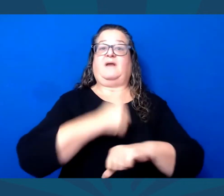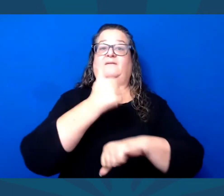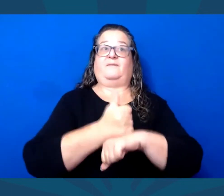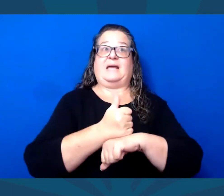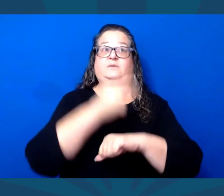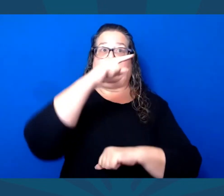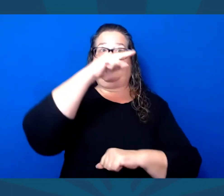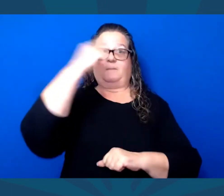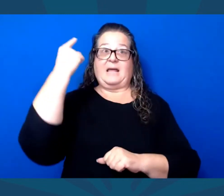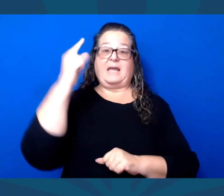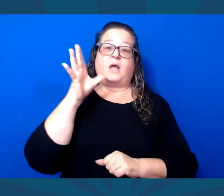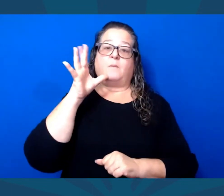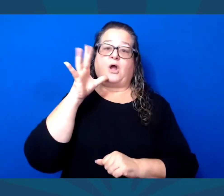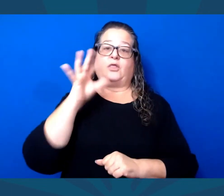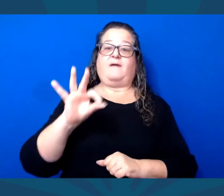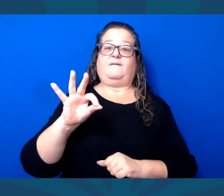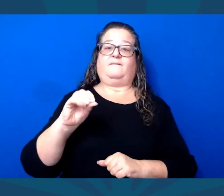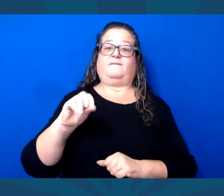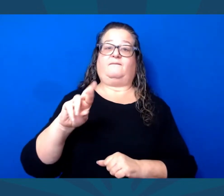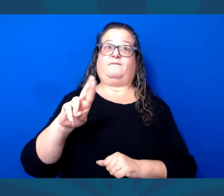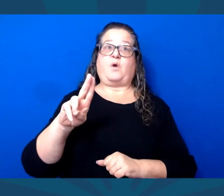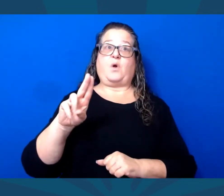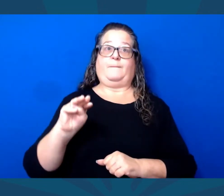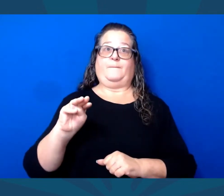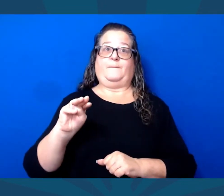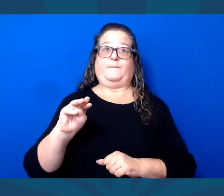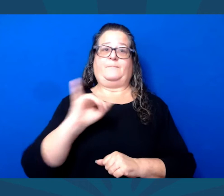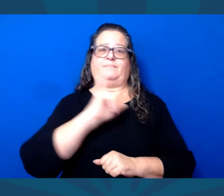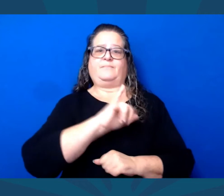As founder of the Black Mothers Forum,